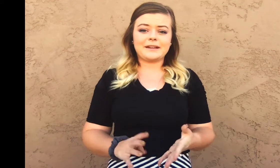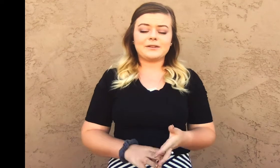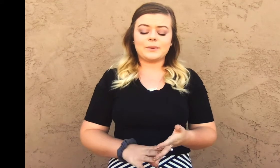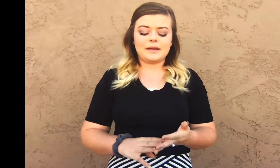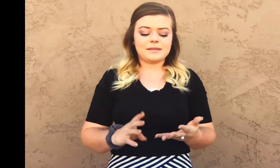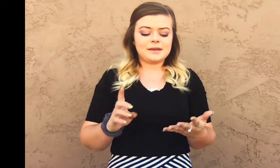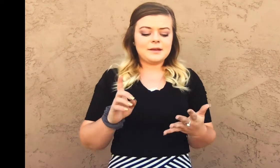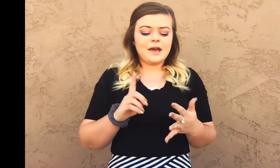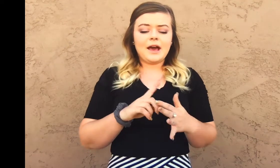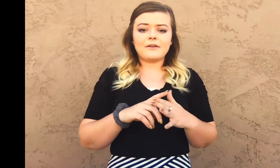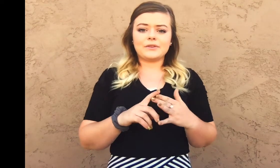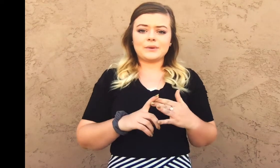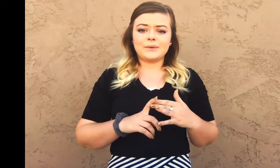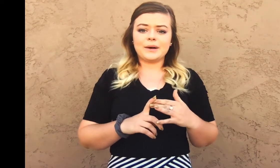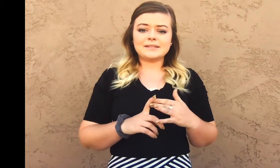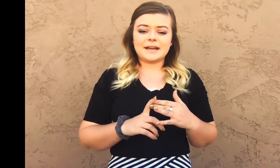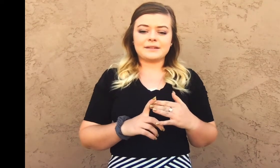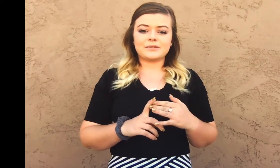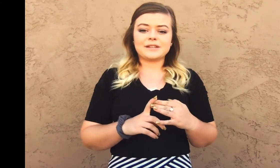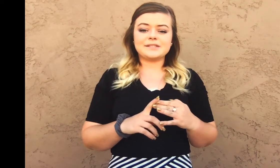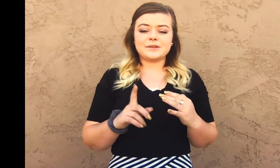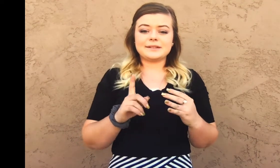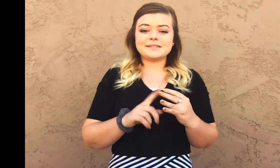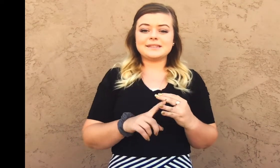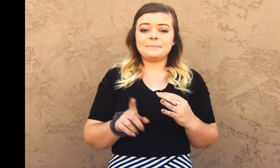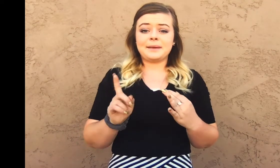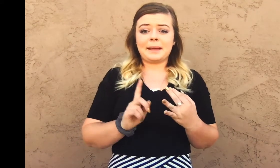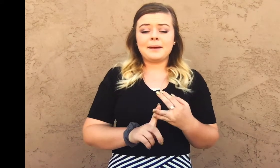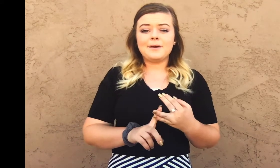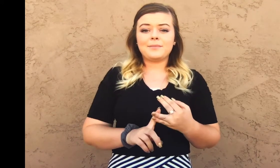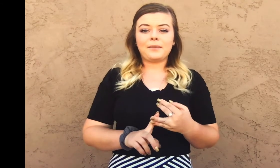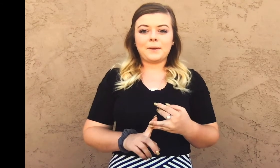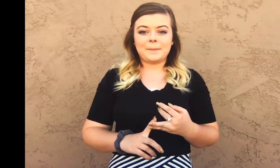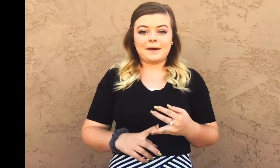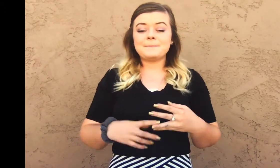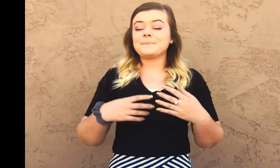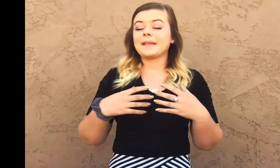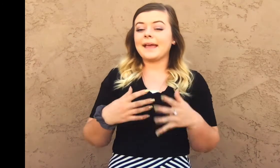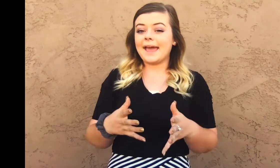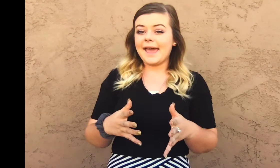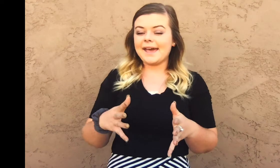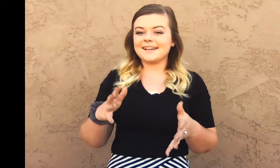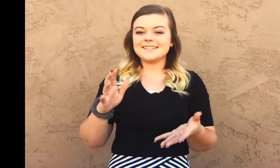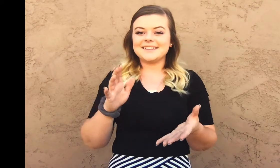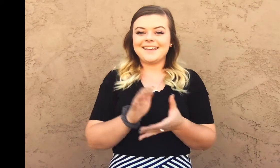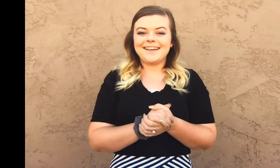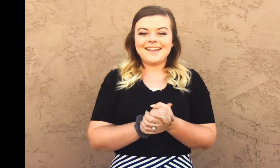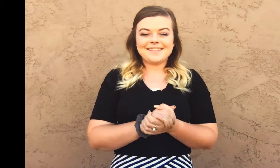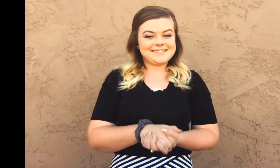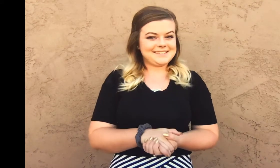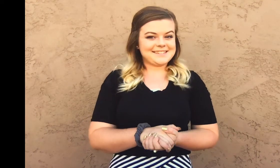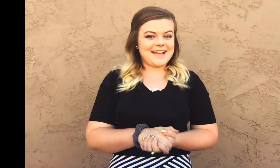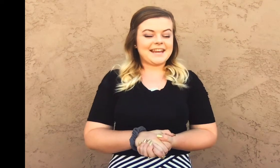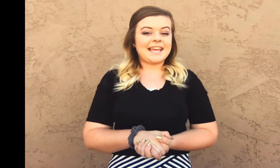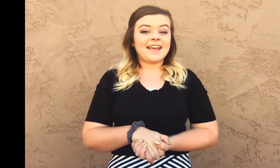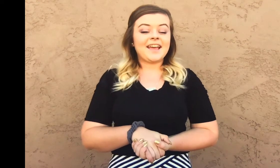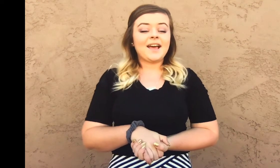with a few Sign 3 students, me, Paloma, and, this is exciting,